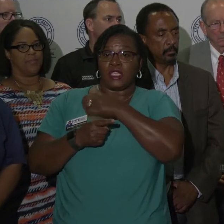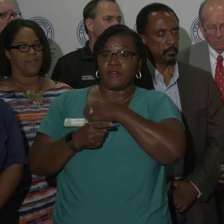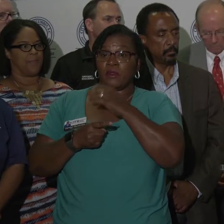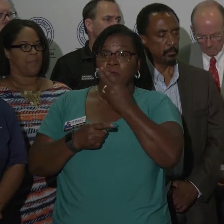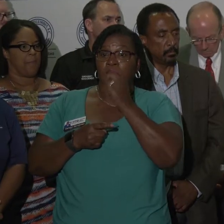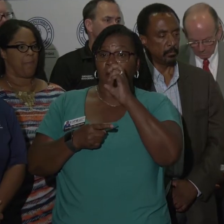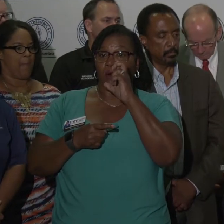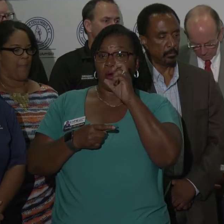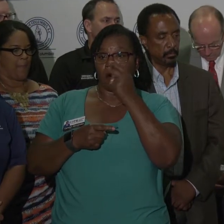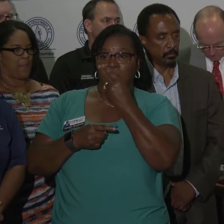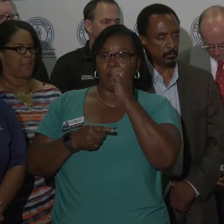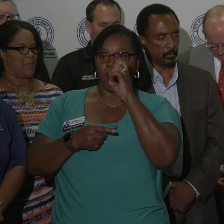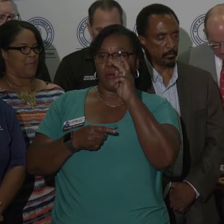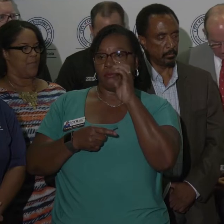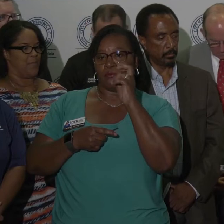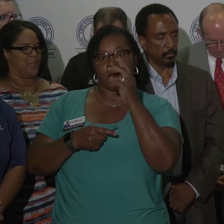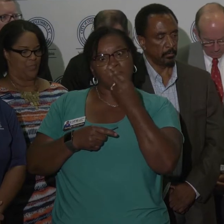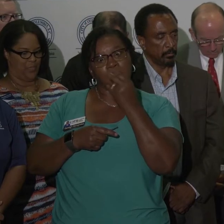word.